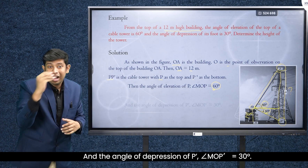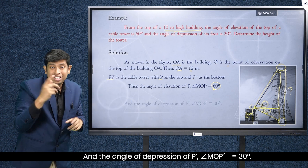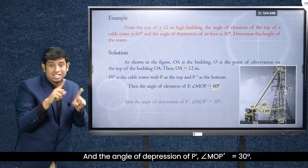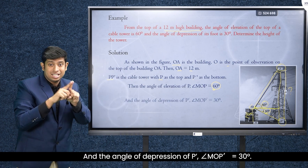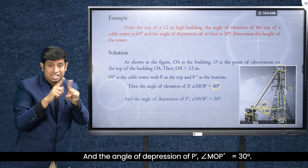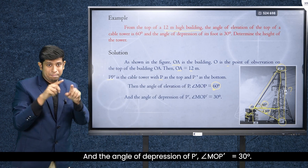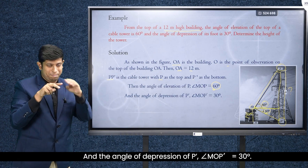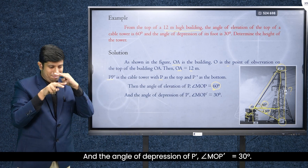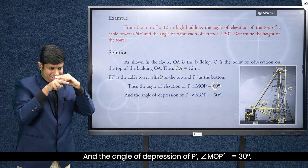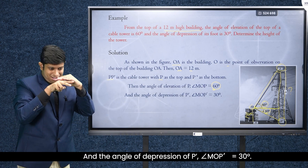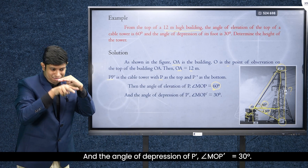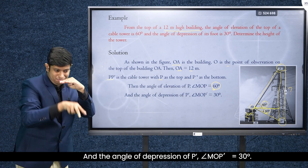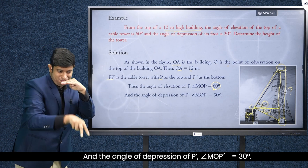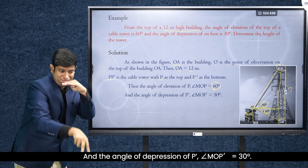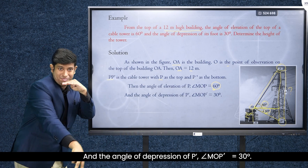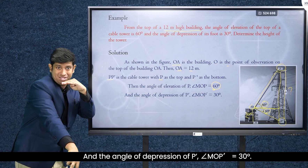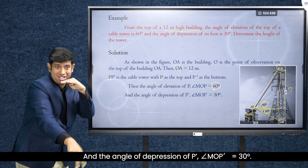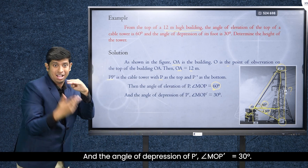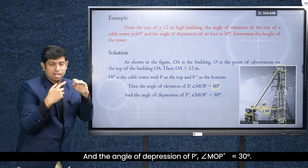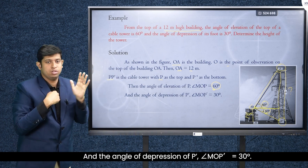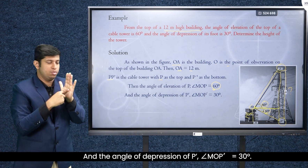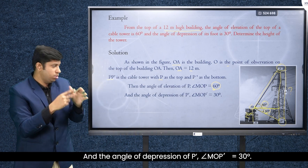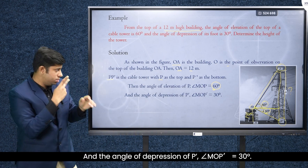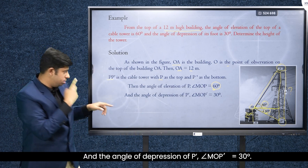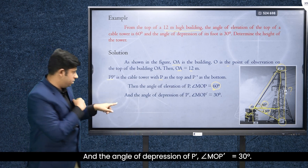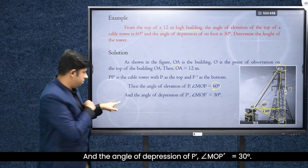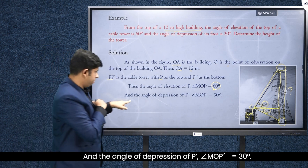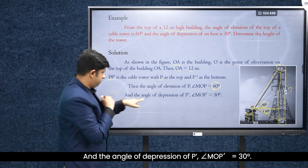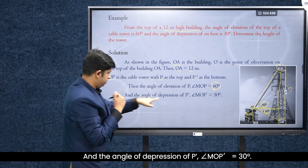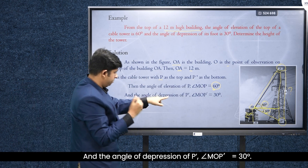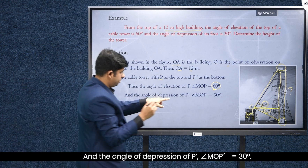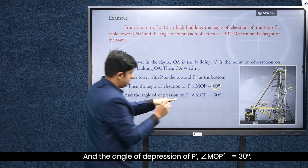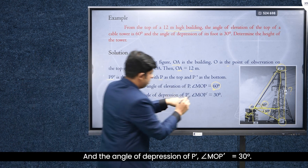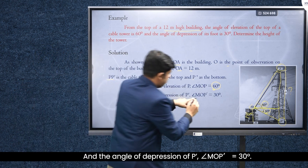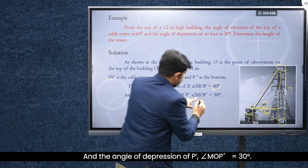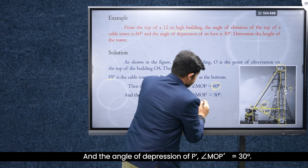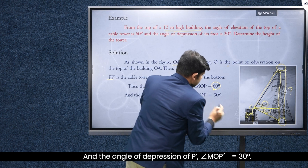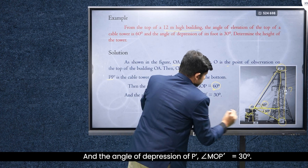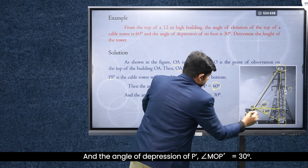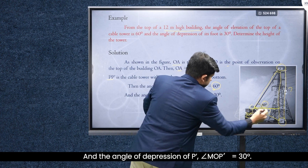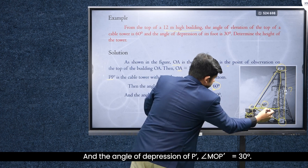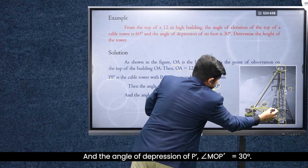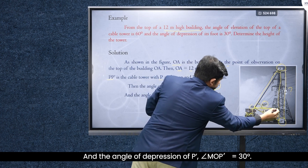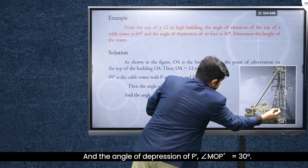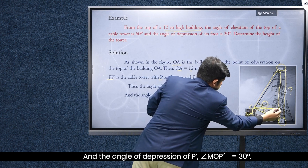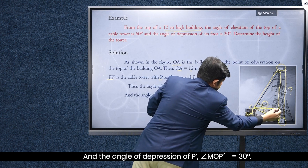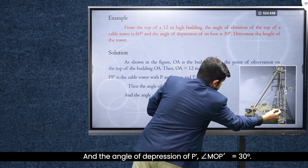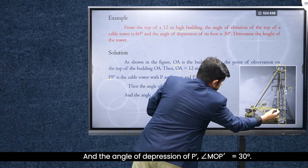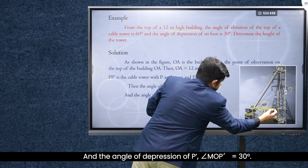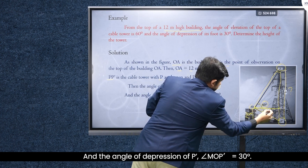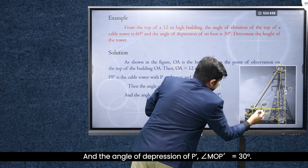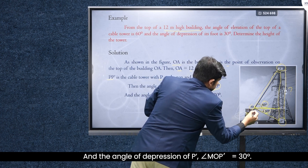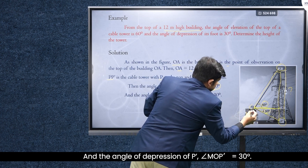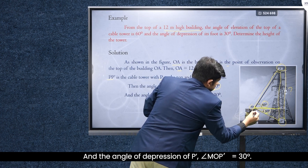And the angle of depression of P dash, that is angle MOP dash, is equal to 30 degrees.